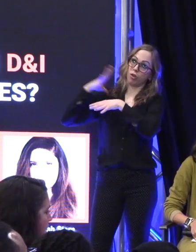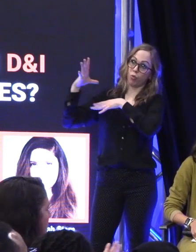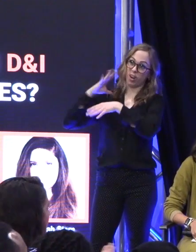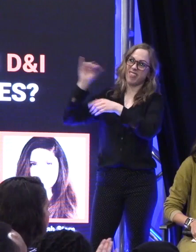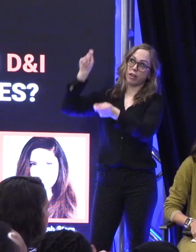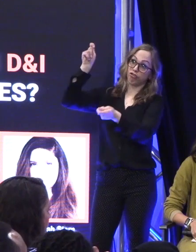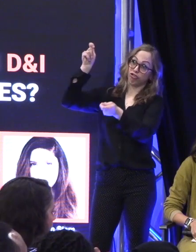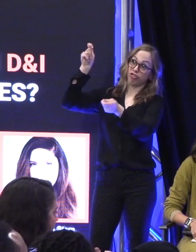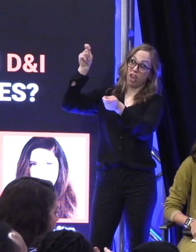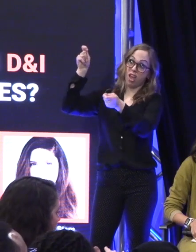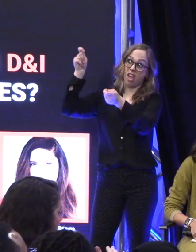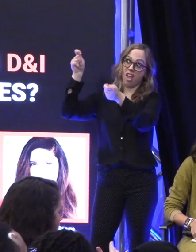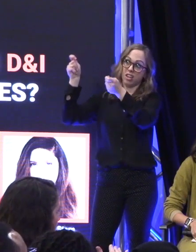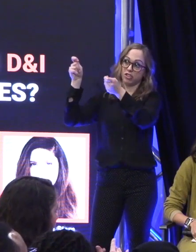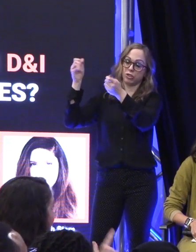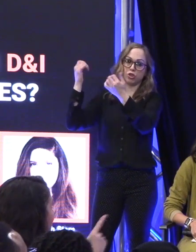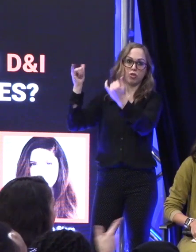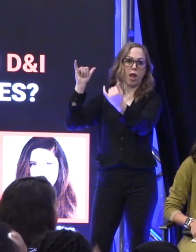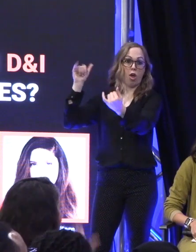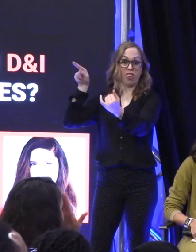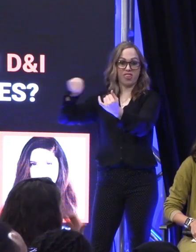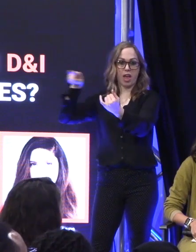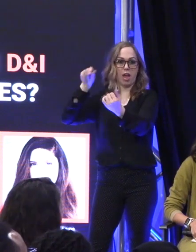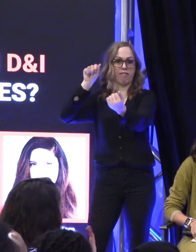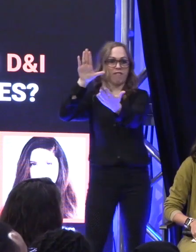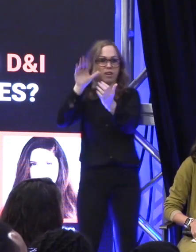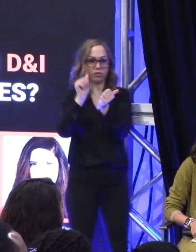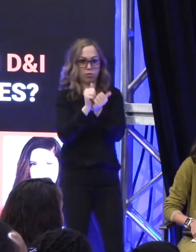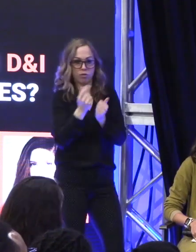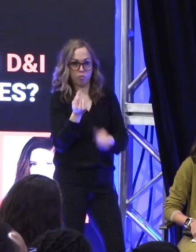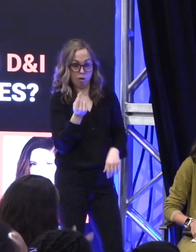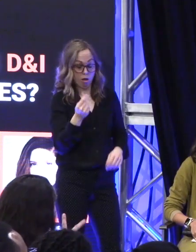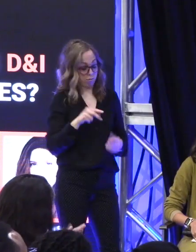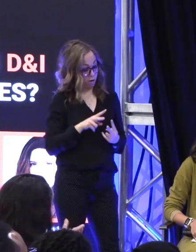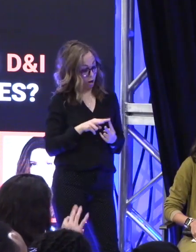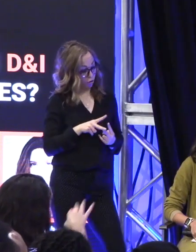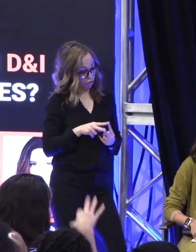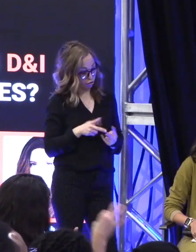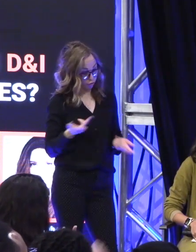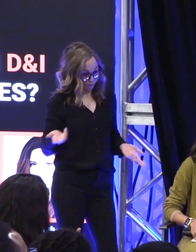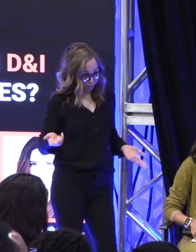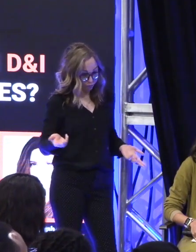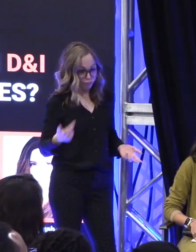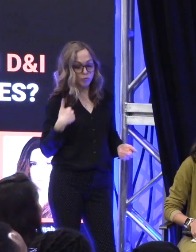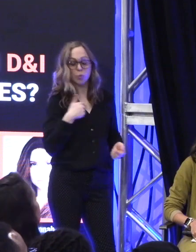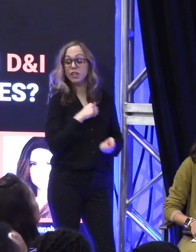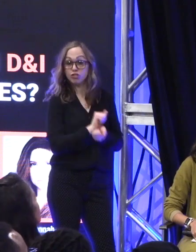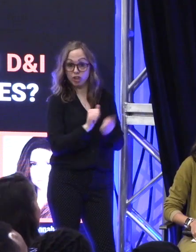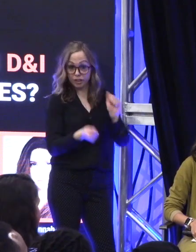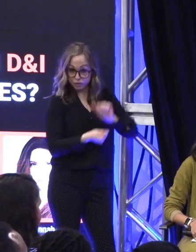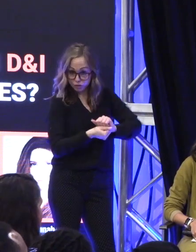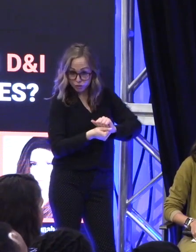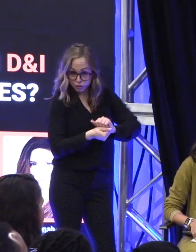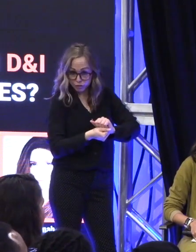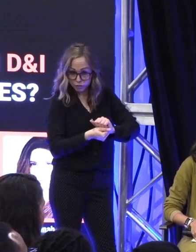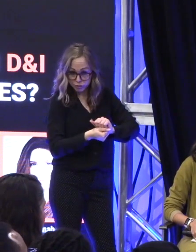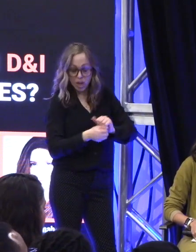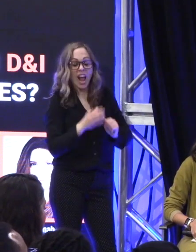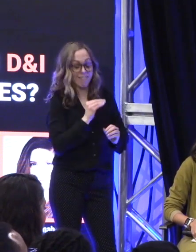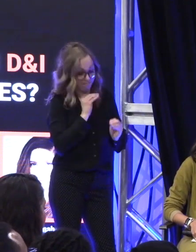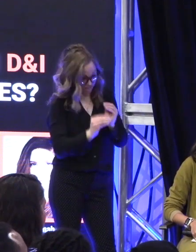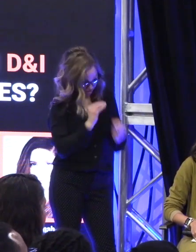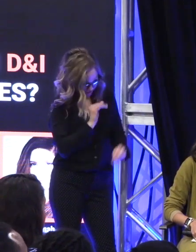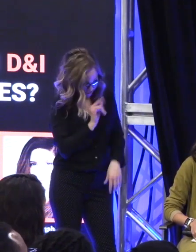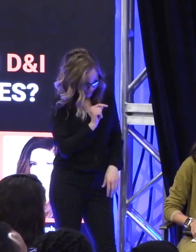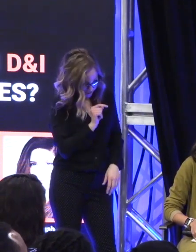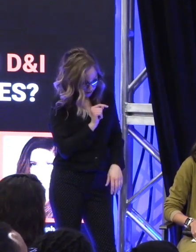loosen, they are sort of faced with a question. We can either begin to get our act together and fix this,